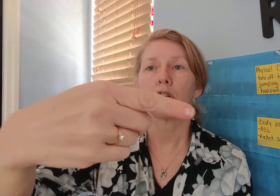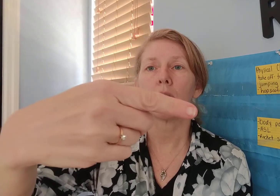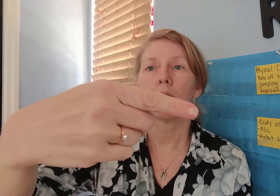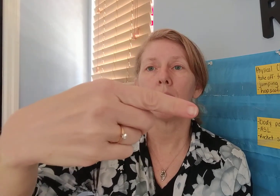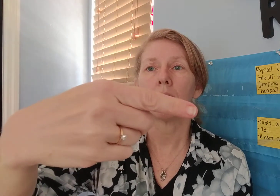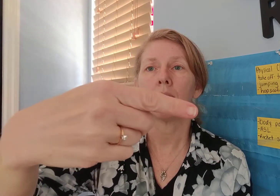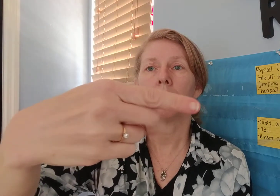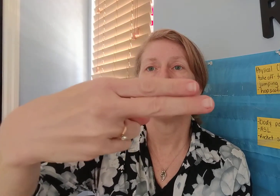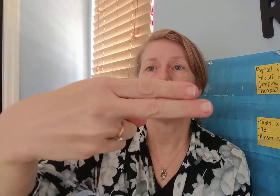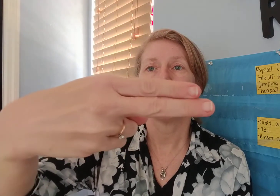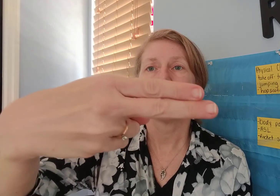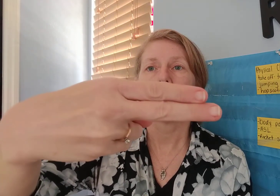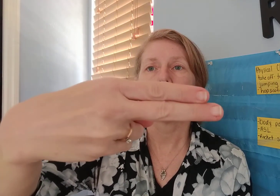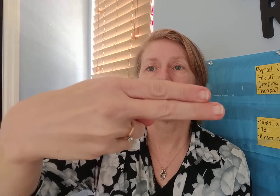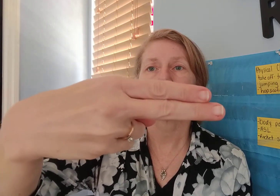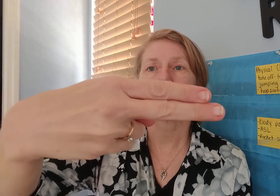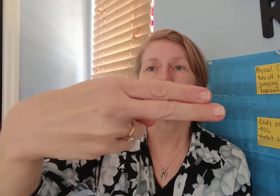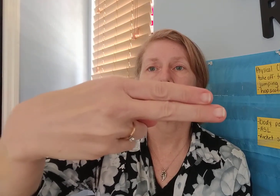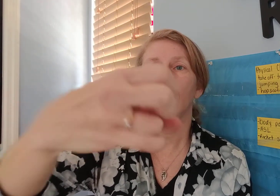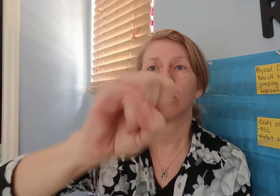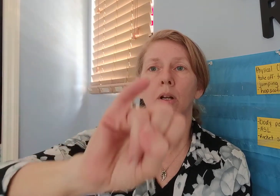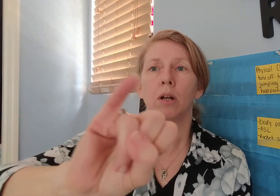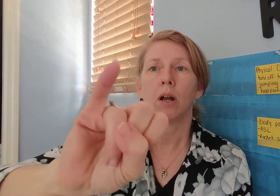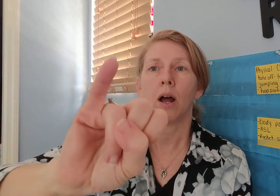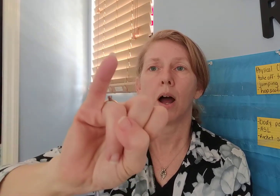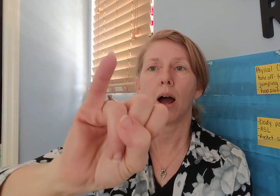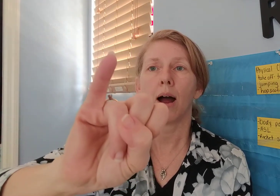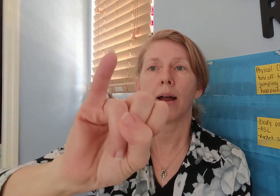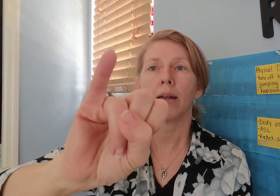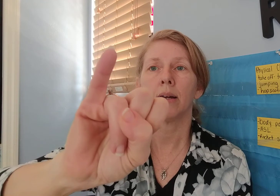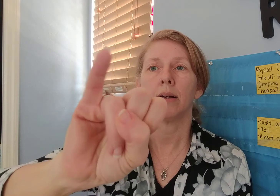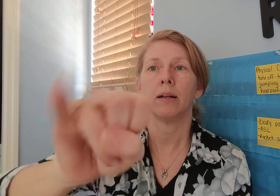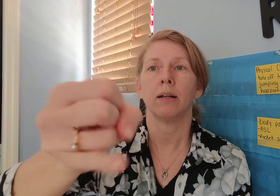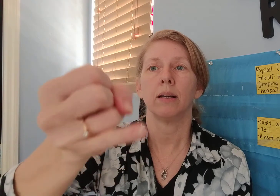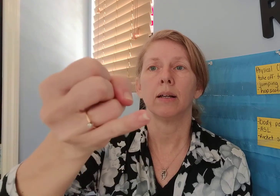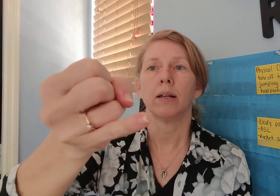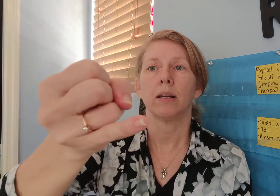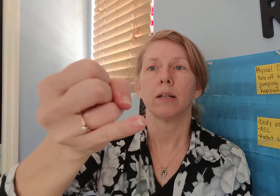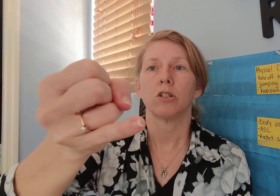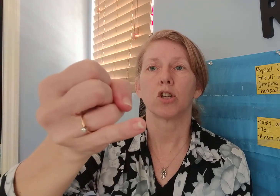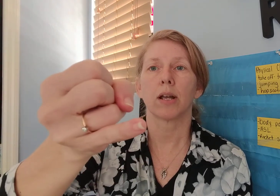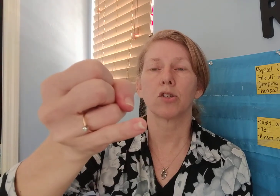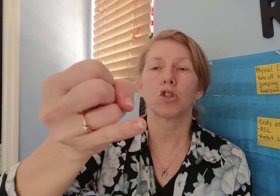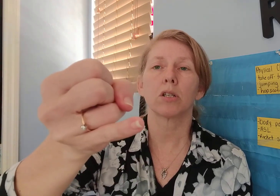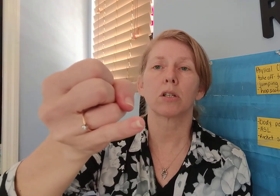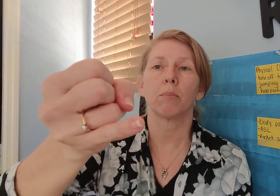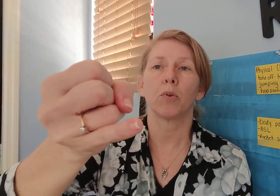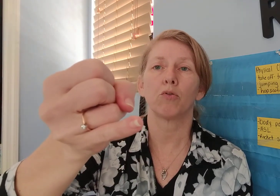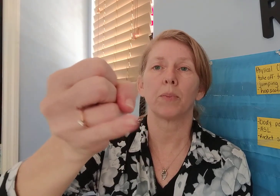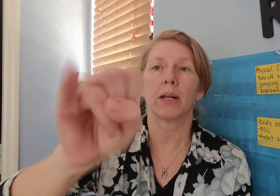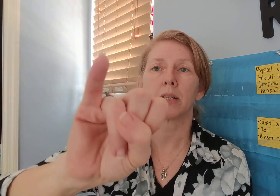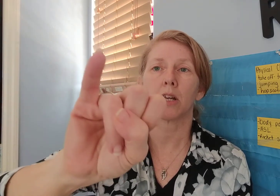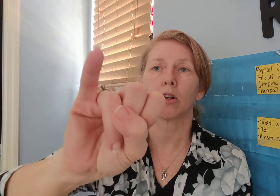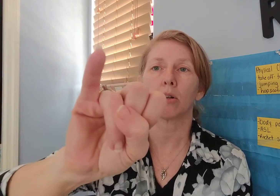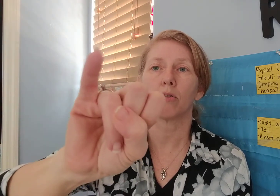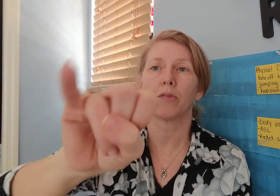G, H, I, J is just a movement. Take your little finger